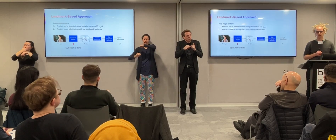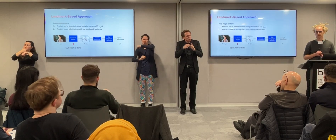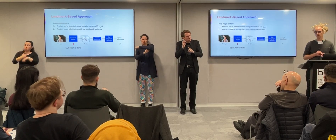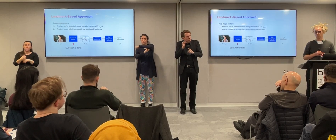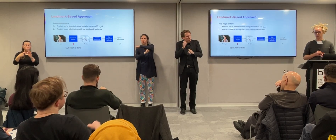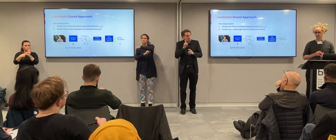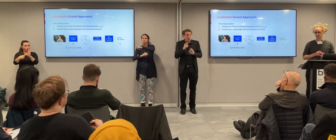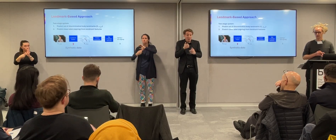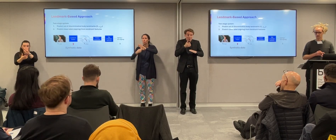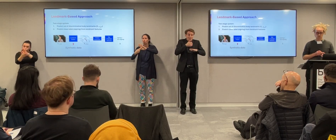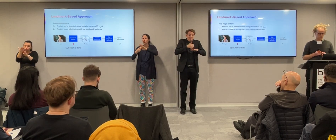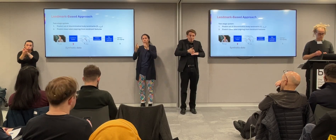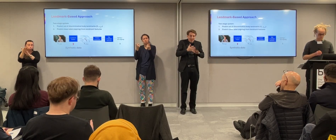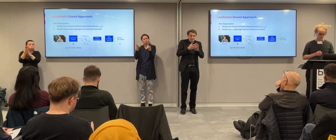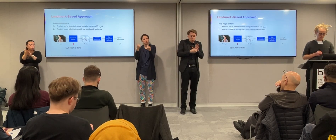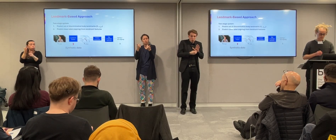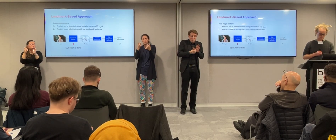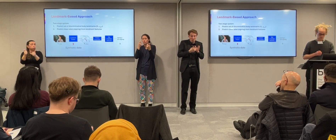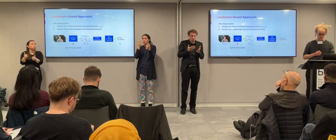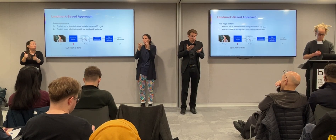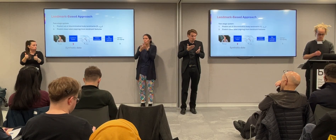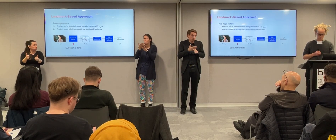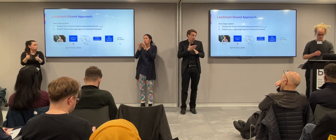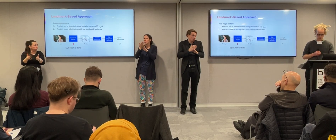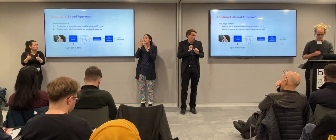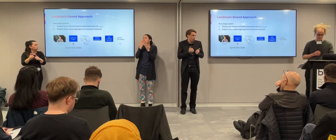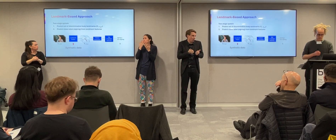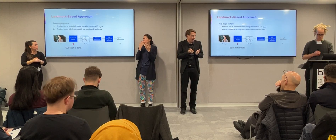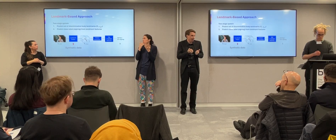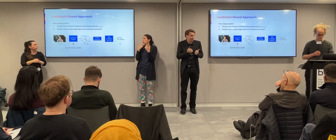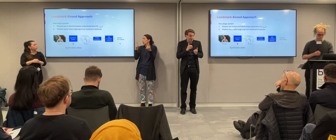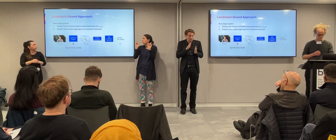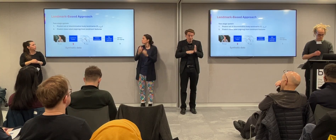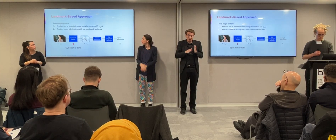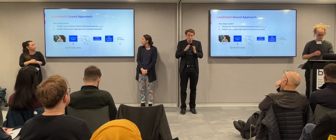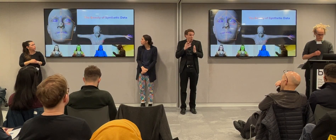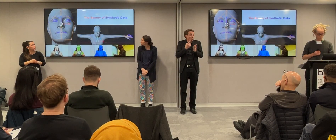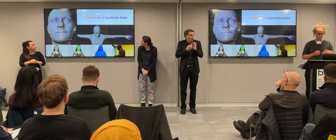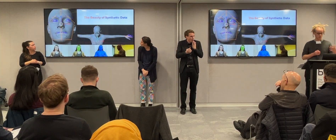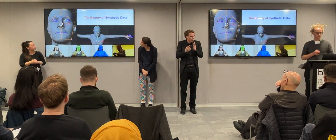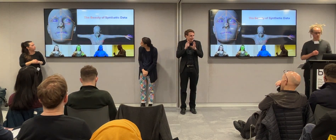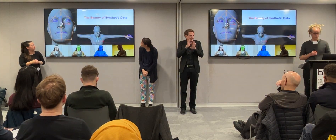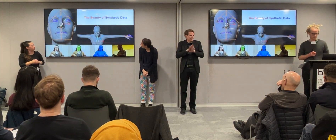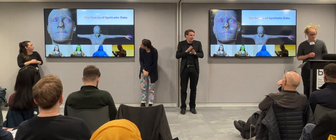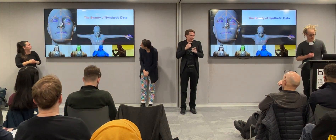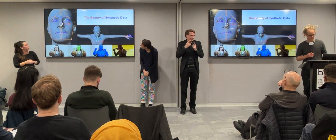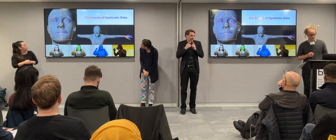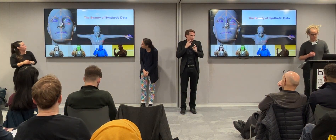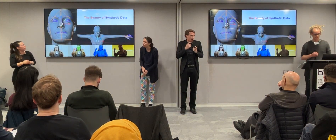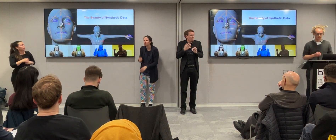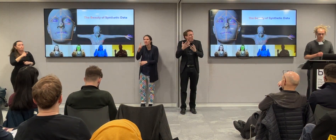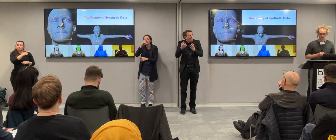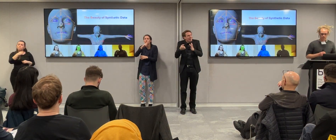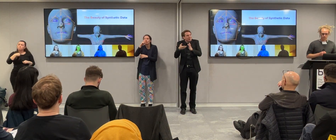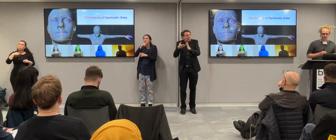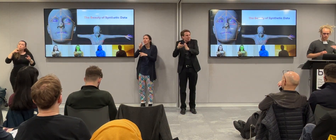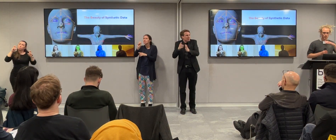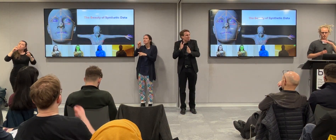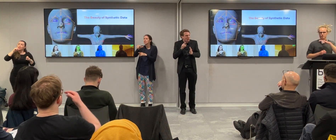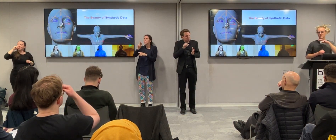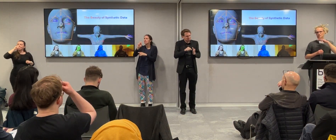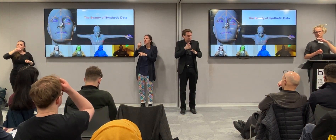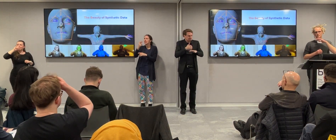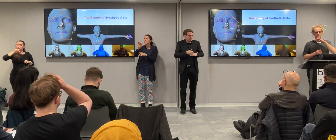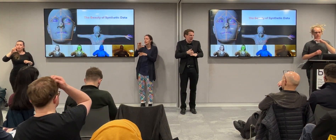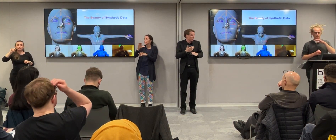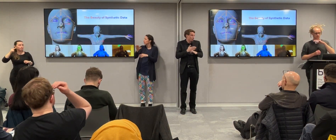really works very well just based on synthetic data. And I want to talk more about this synthetic data. At the